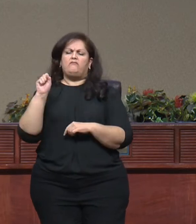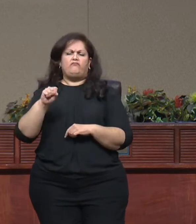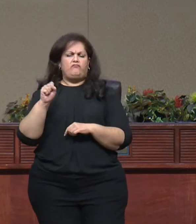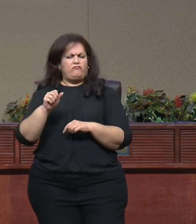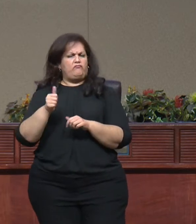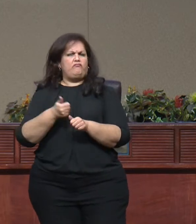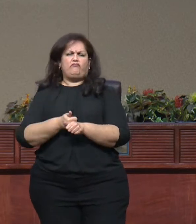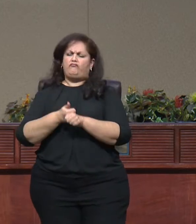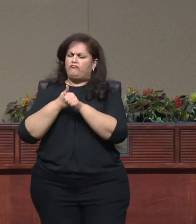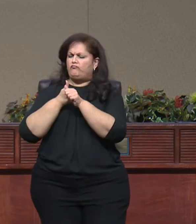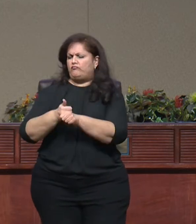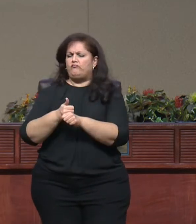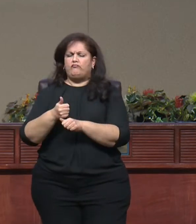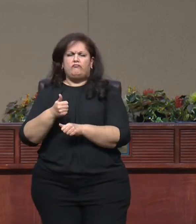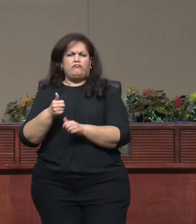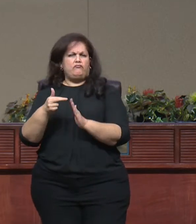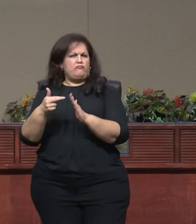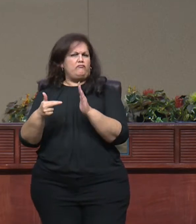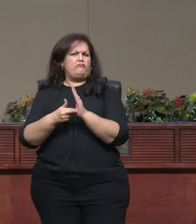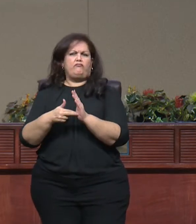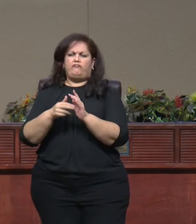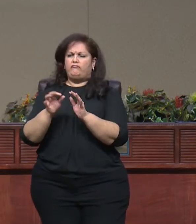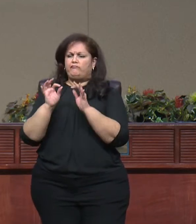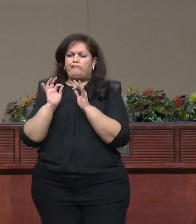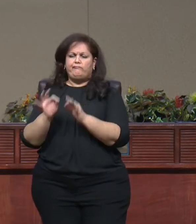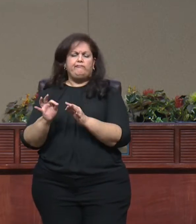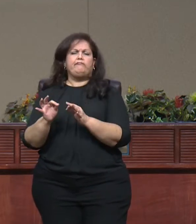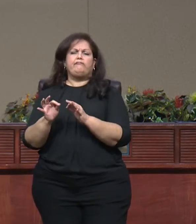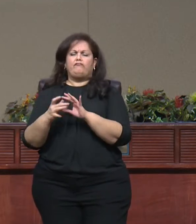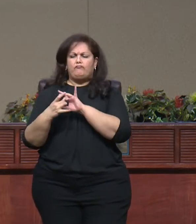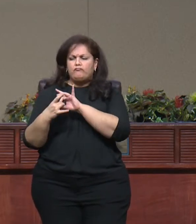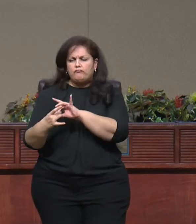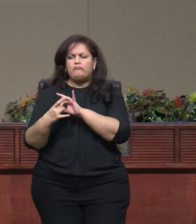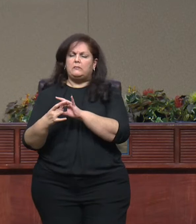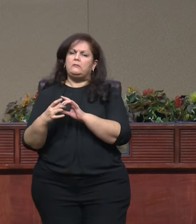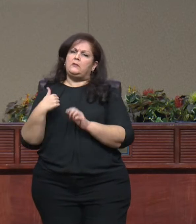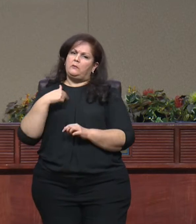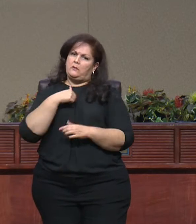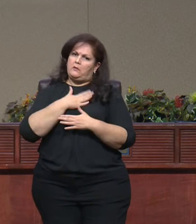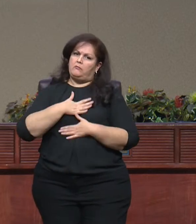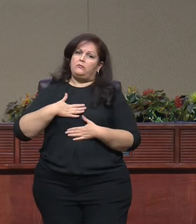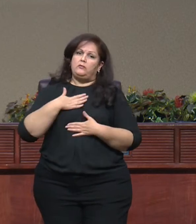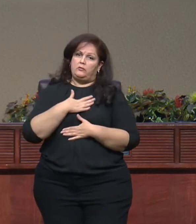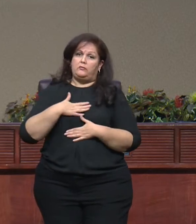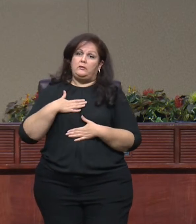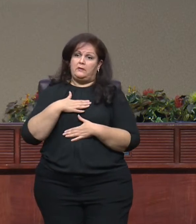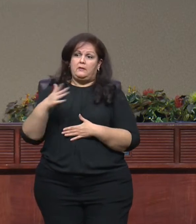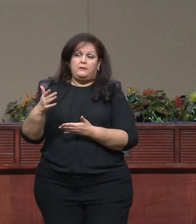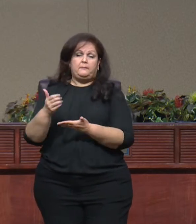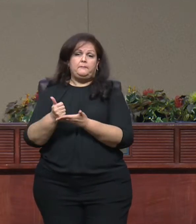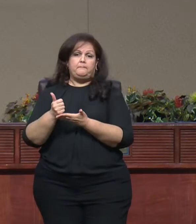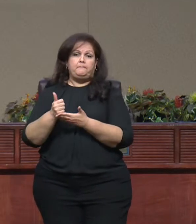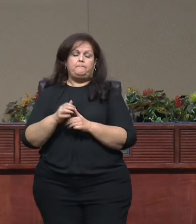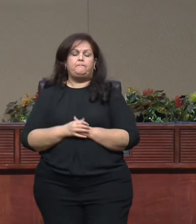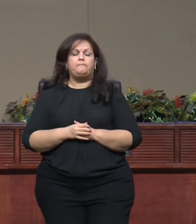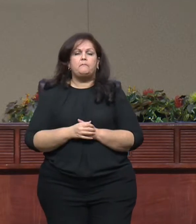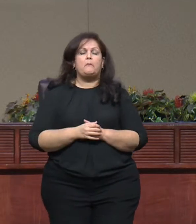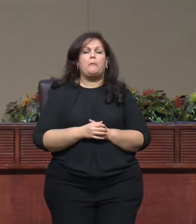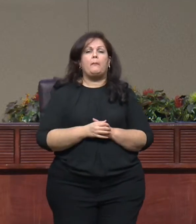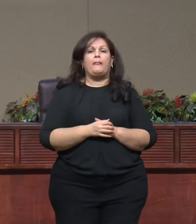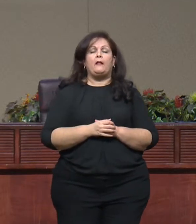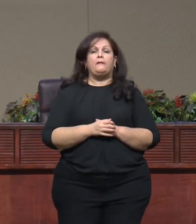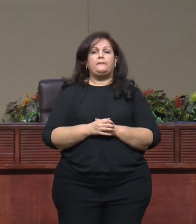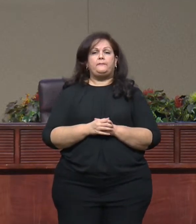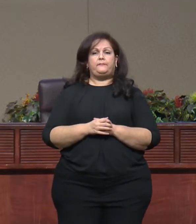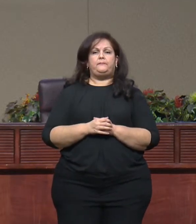have cooperated with us, and we do appreciate that cooperation. Now I want